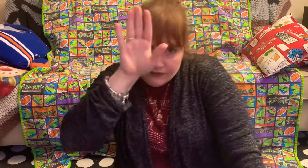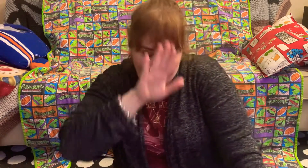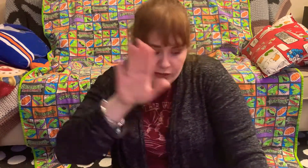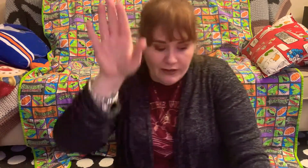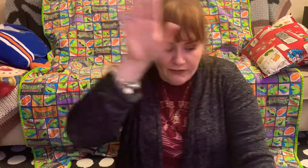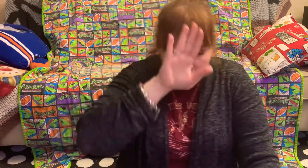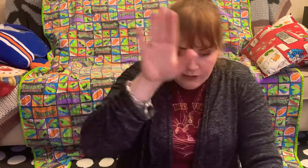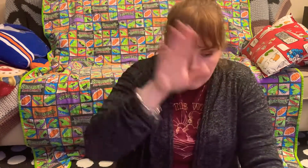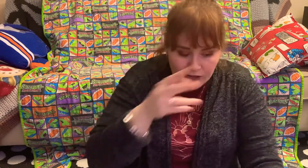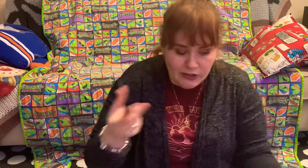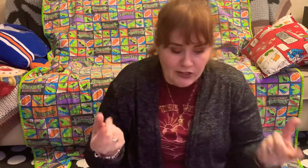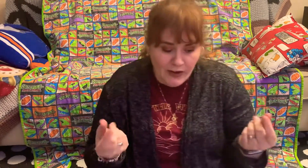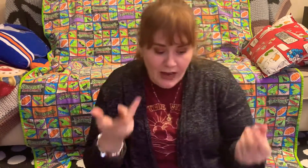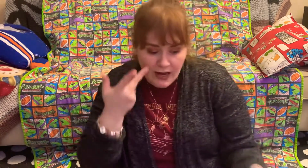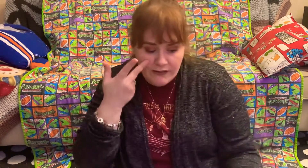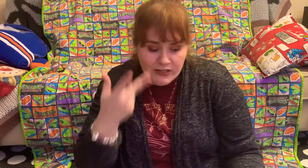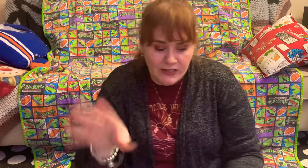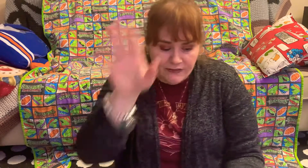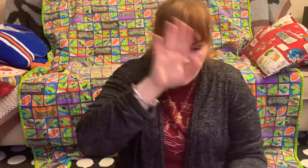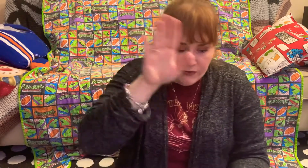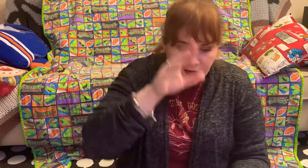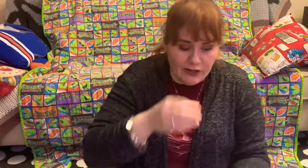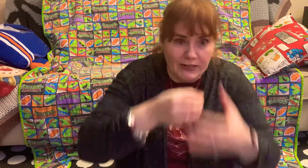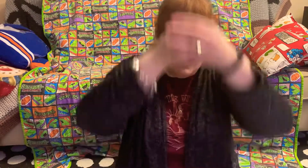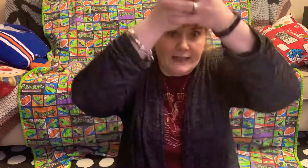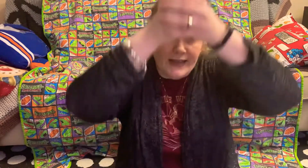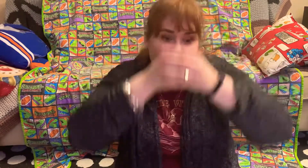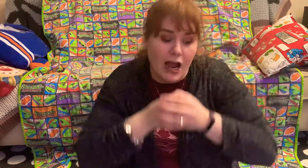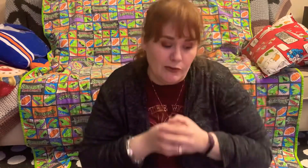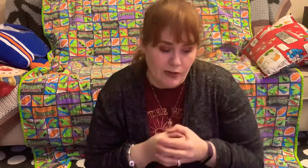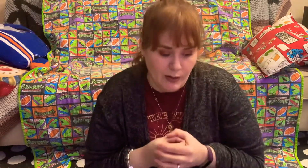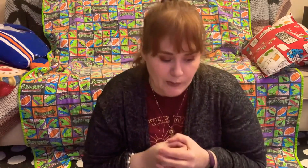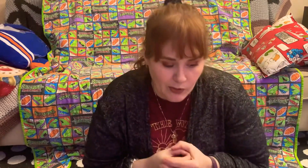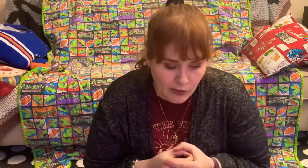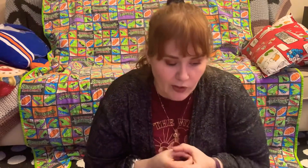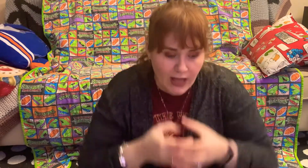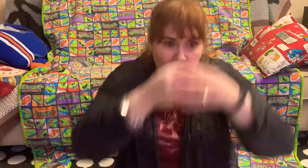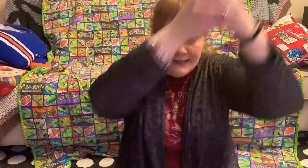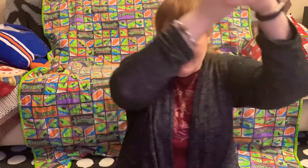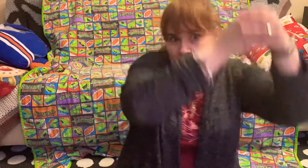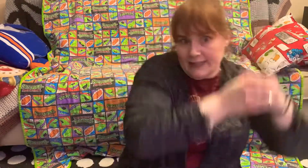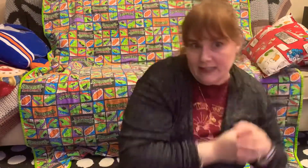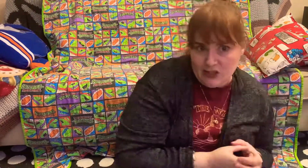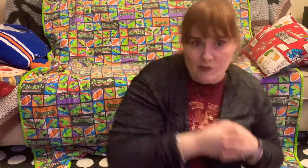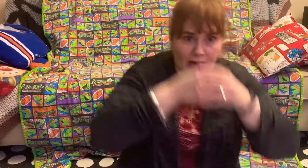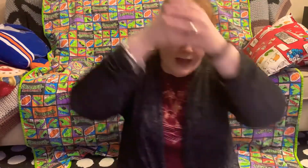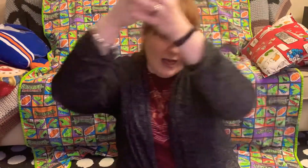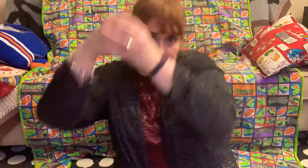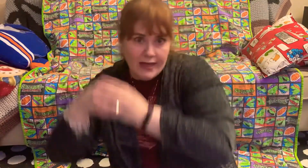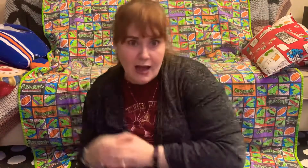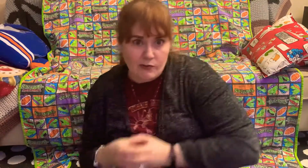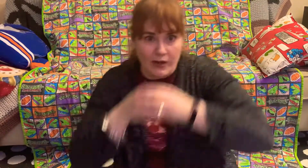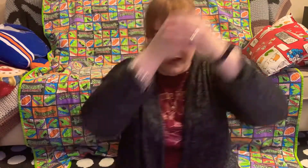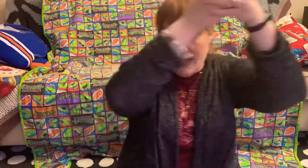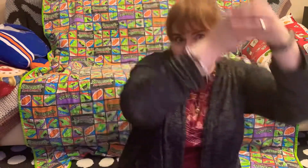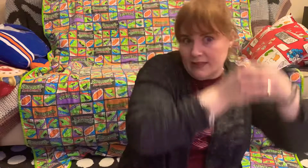a firefighter? Did you ever see a firefighter slide down a pole, slide this way and that way and this